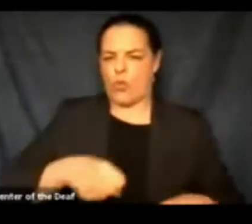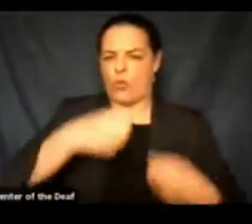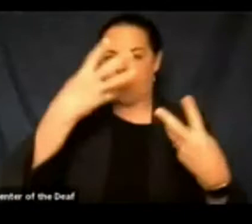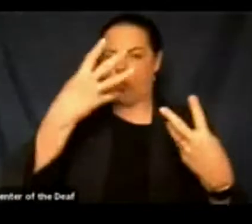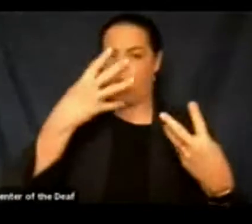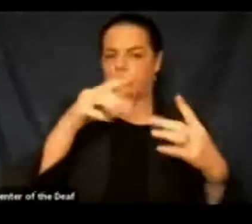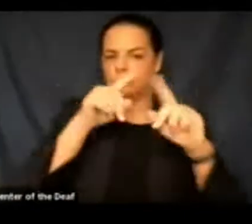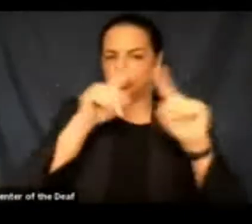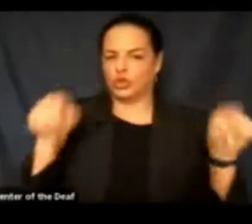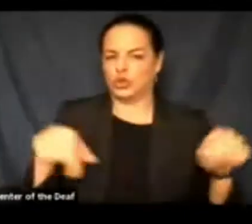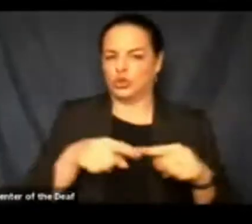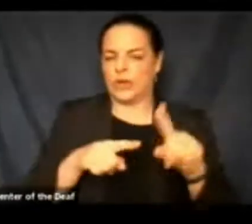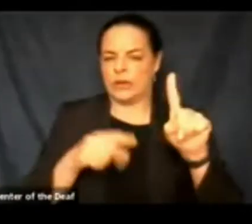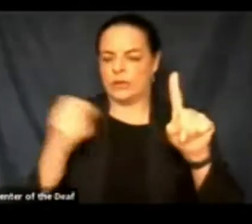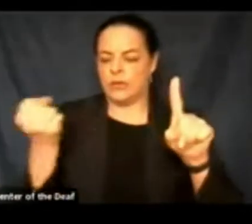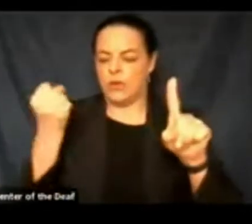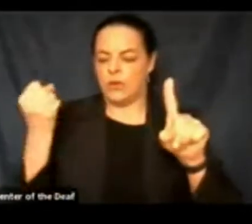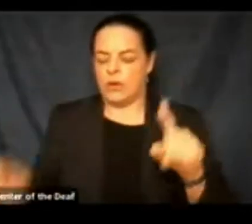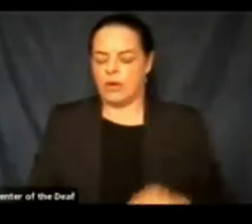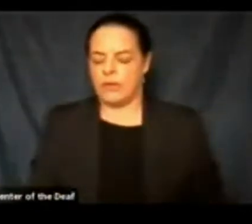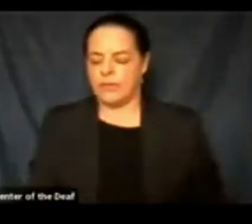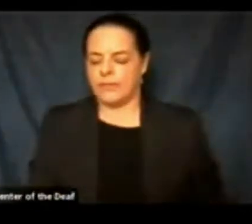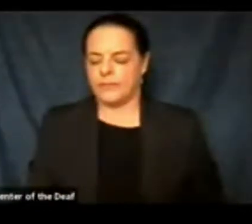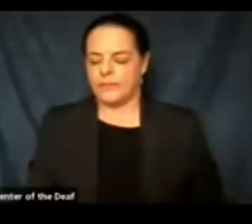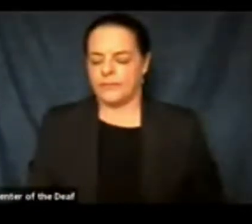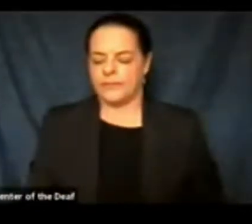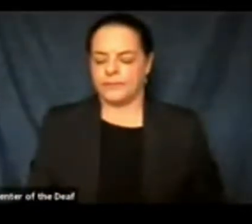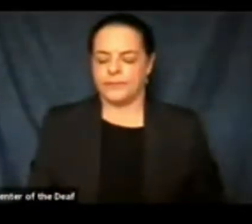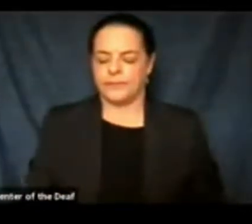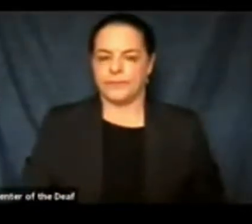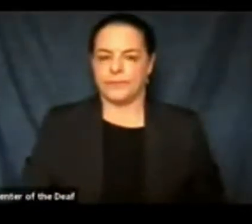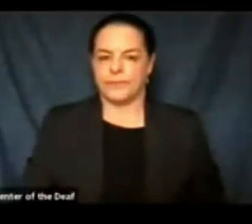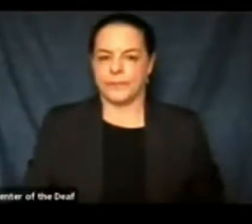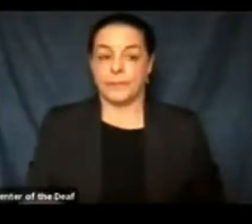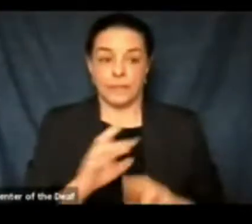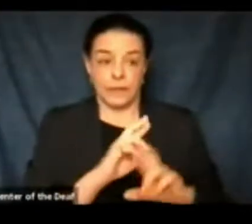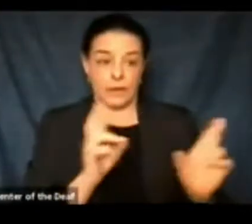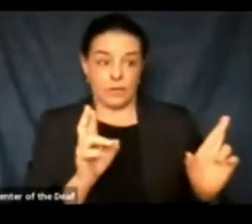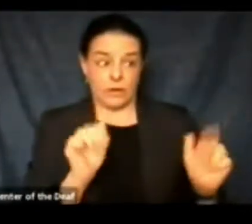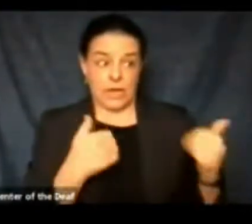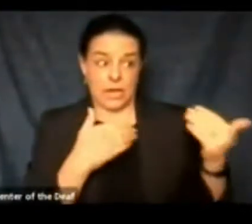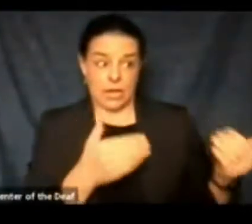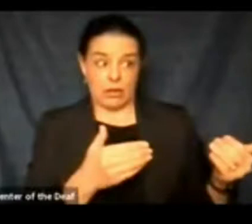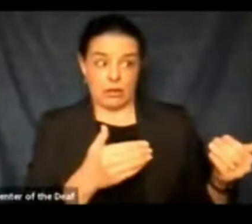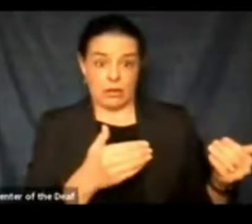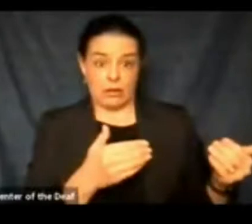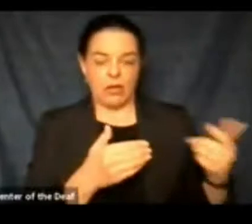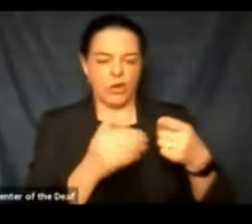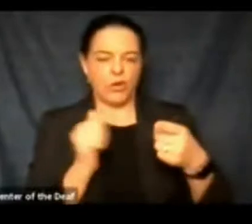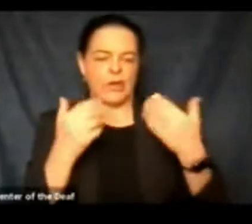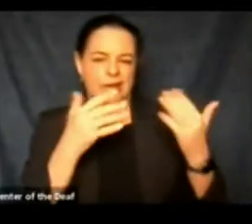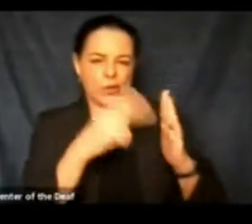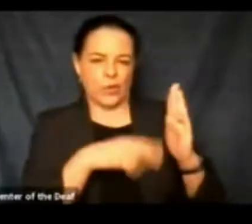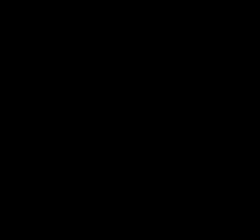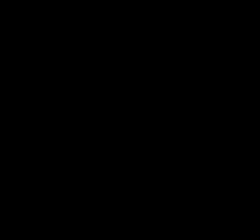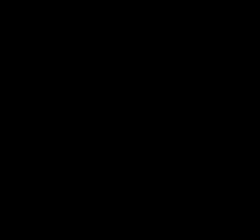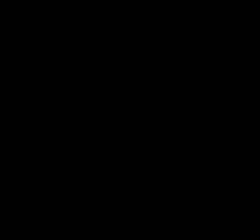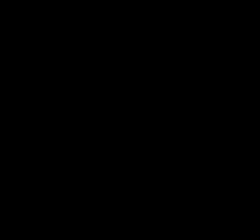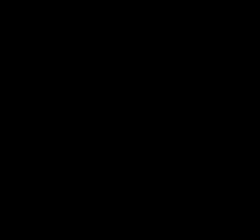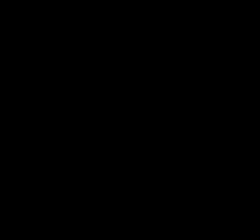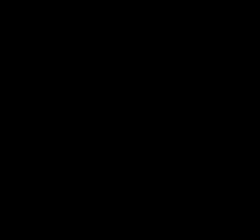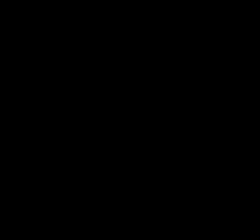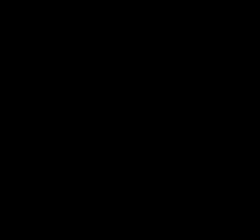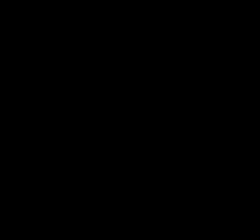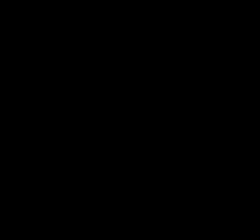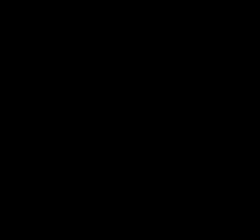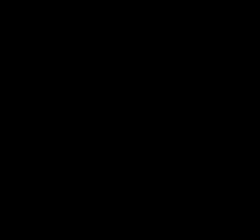You ready? Can I go? You can keep reading. I can We'll keep pull reading. it up as you keep reading. Okay, cool.